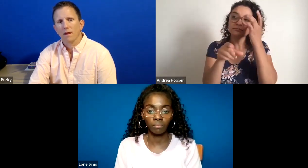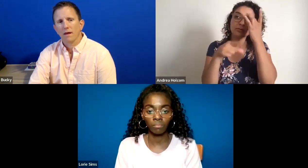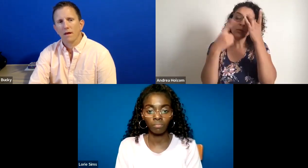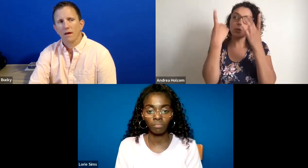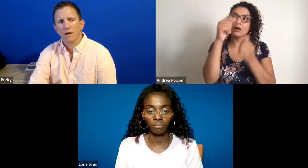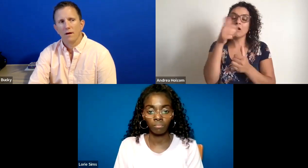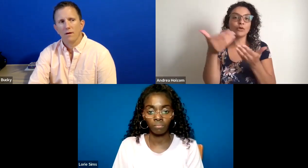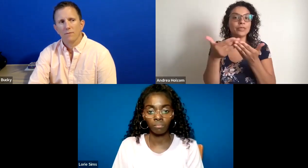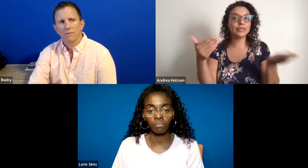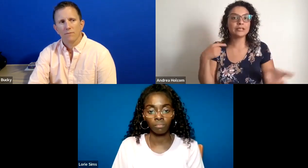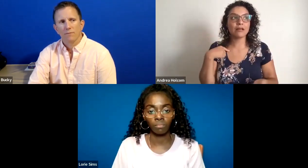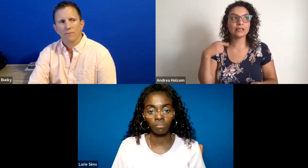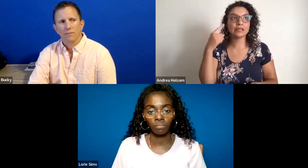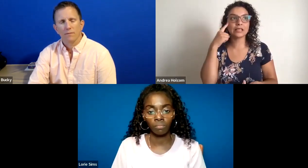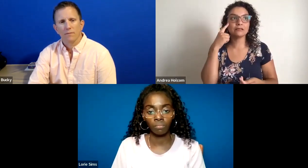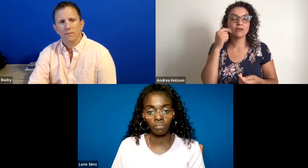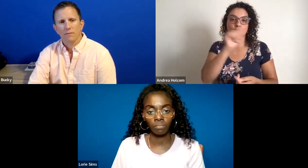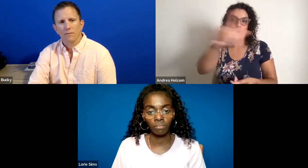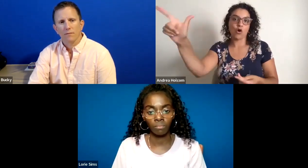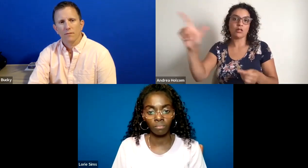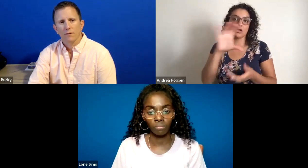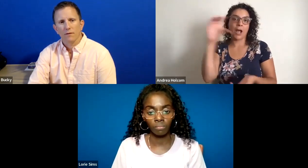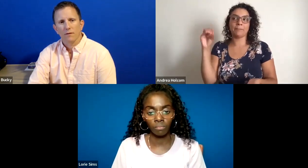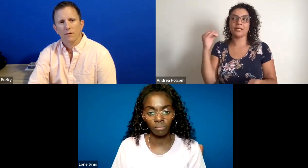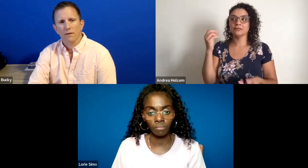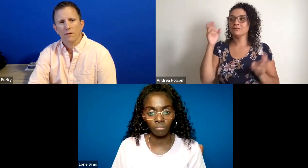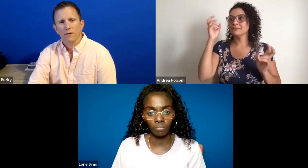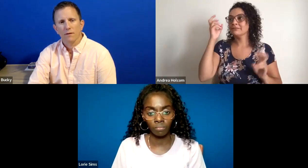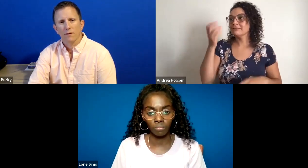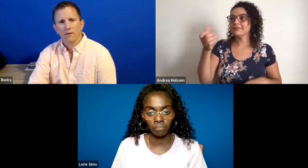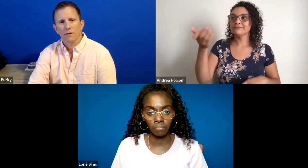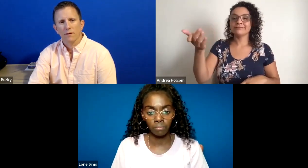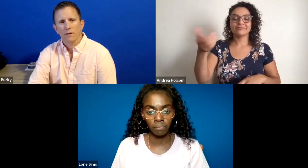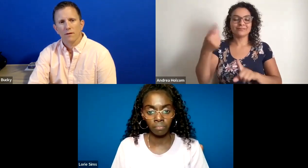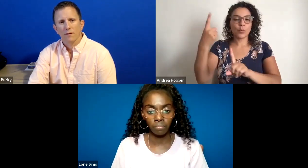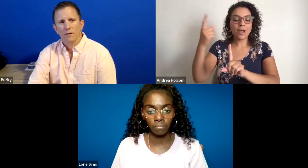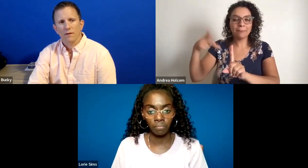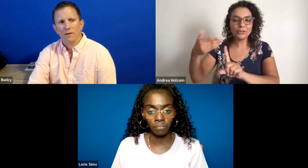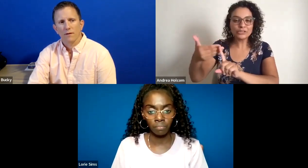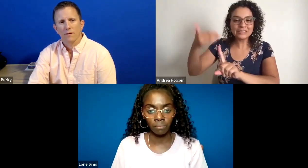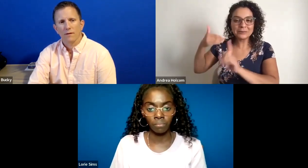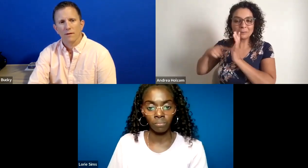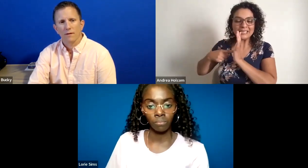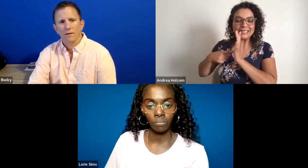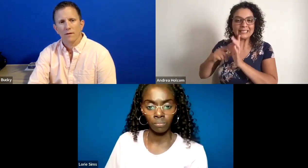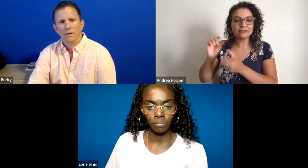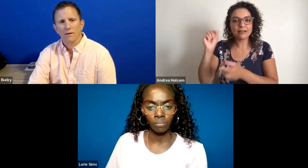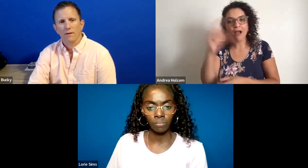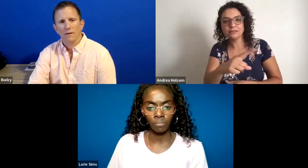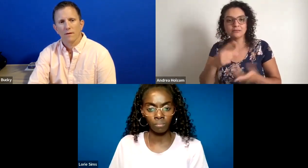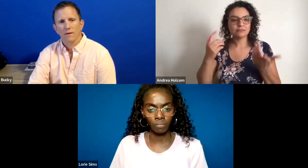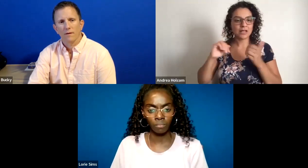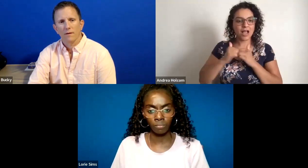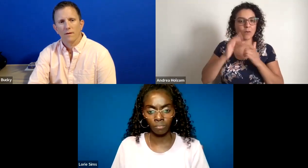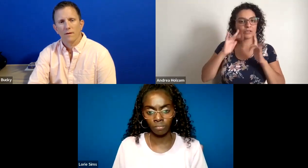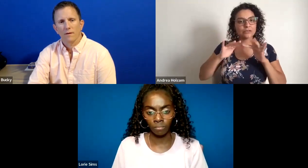Okay, so you brought up a good point. You brought up a good point. Another thing that came to mind for all companies is, I think